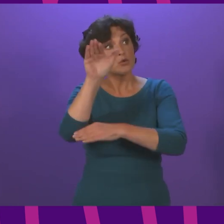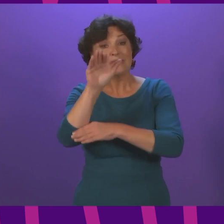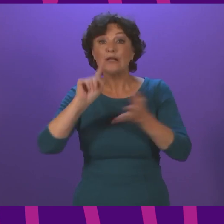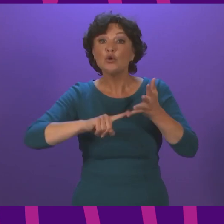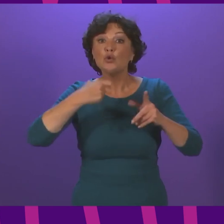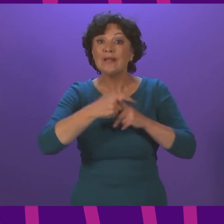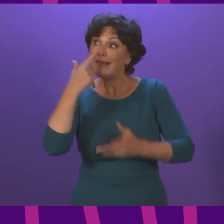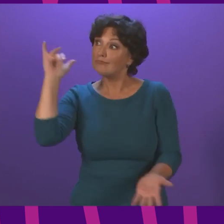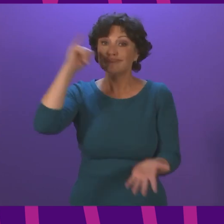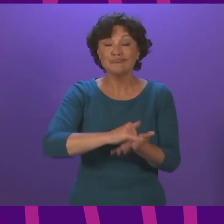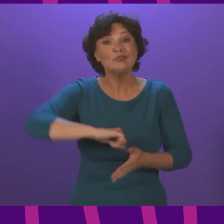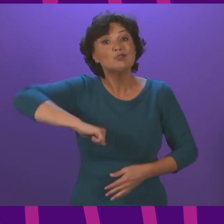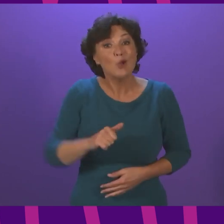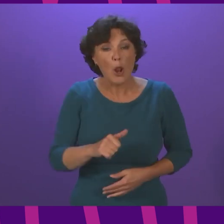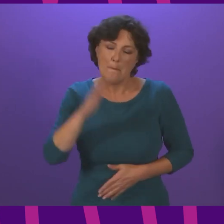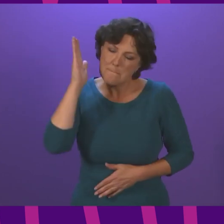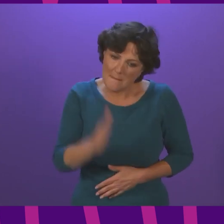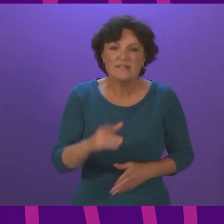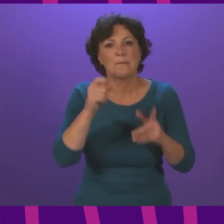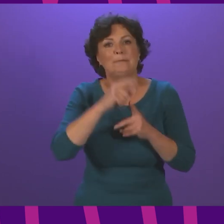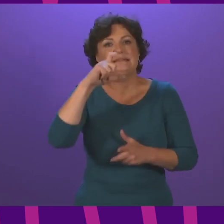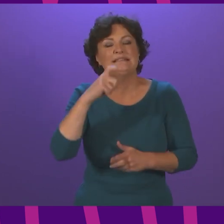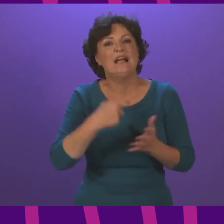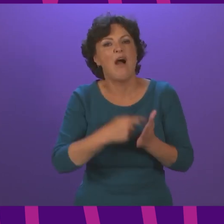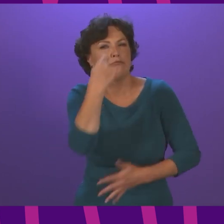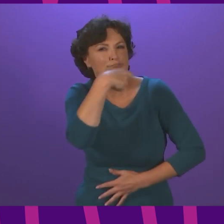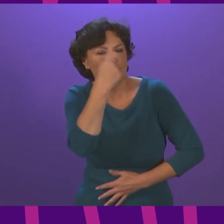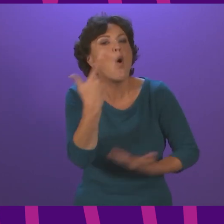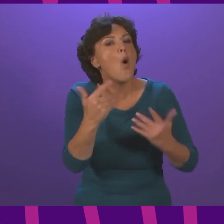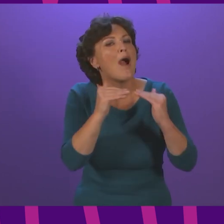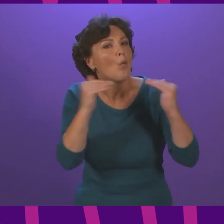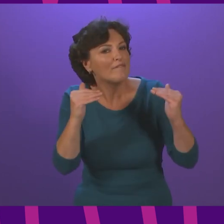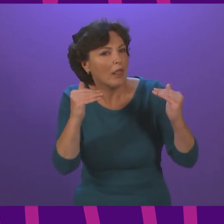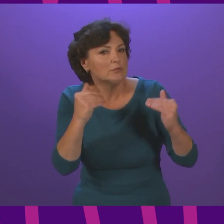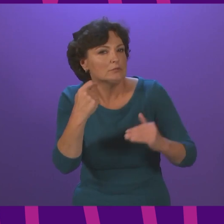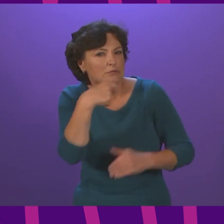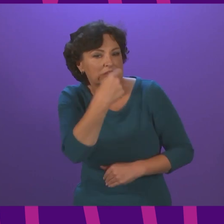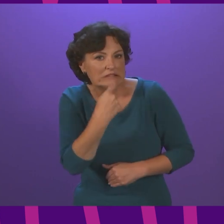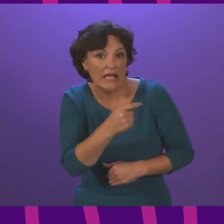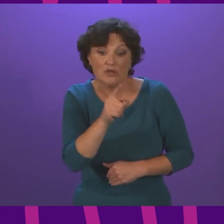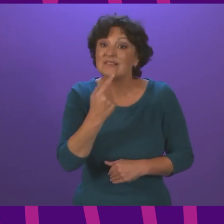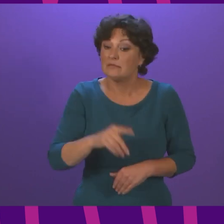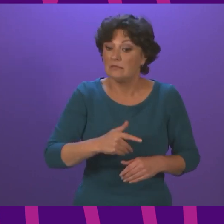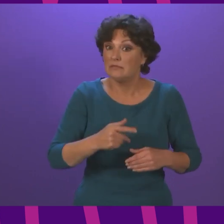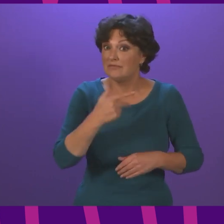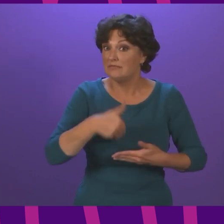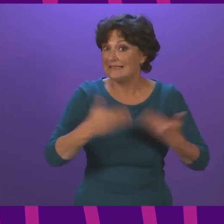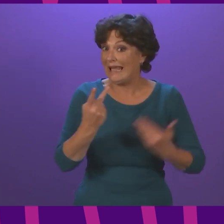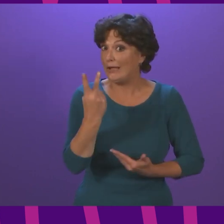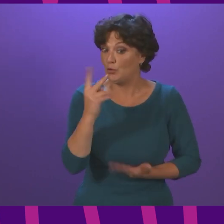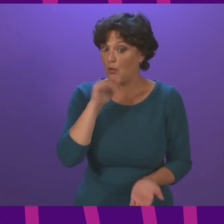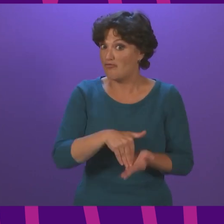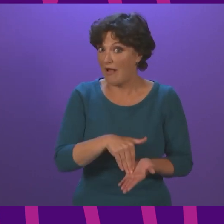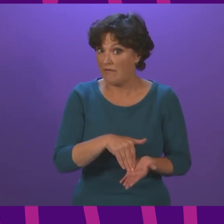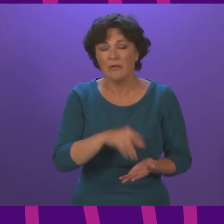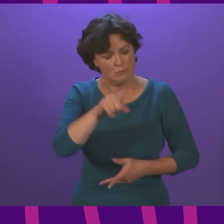UK must take a PCR test or equivalent on day two after their arrival here. We will continue to work with the UK government, the other